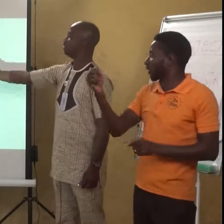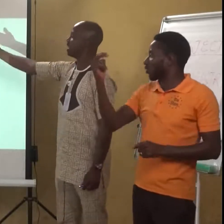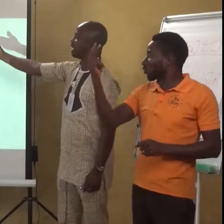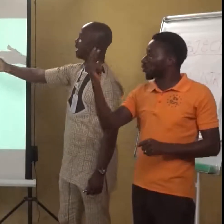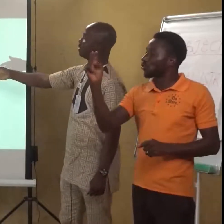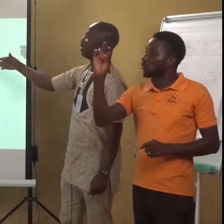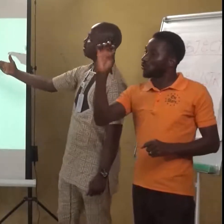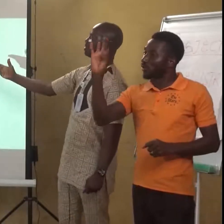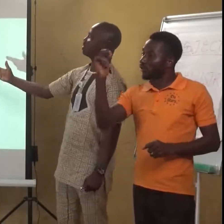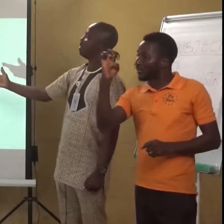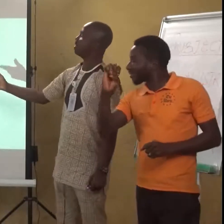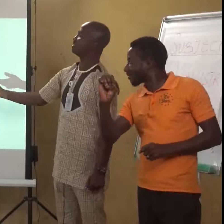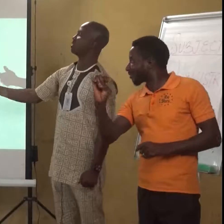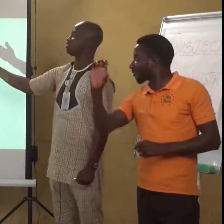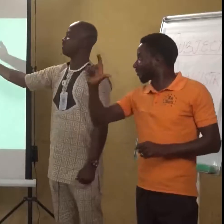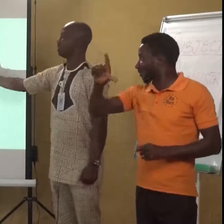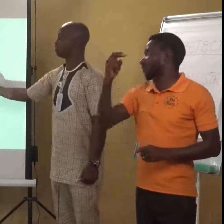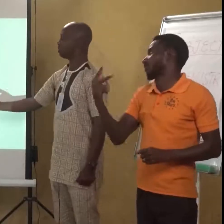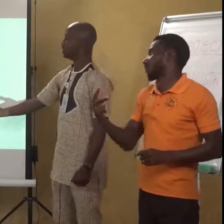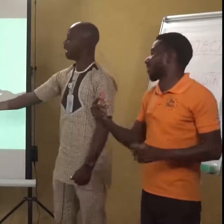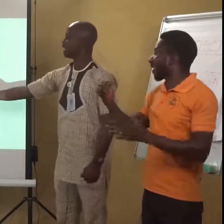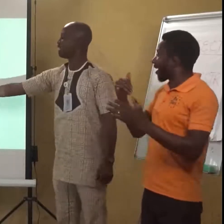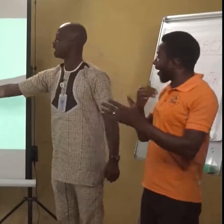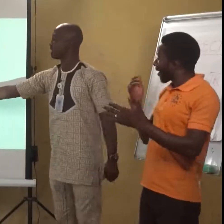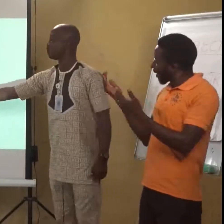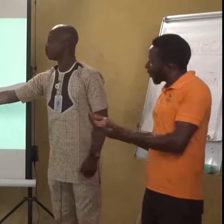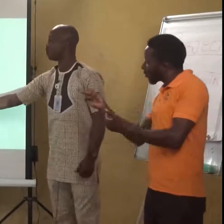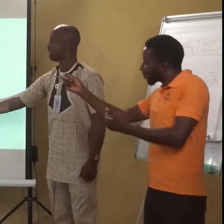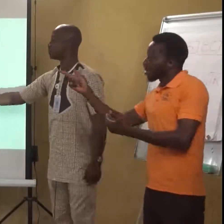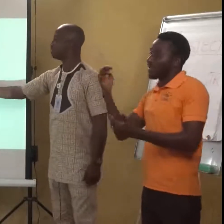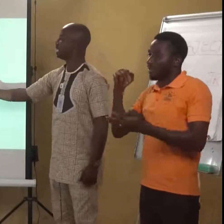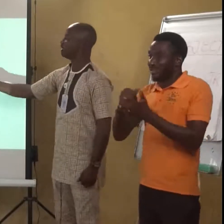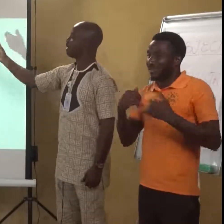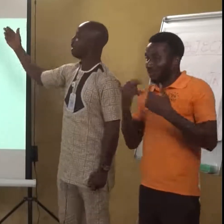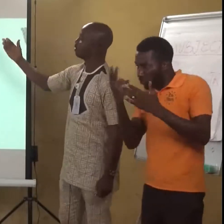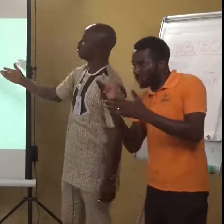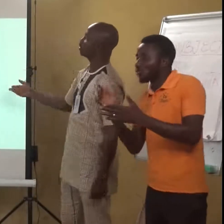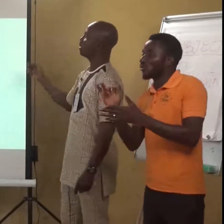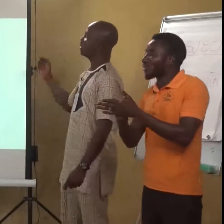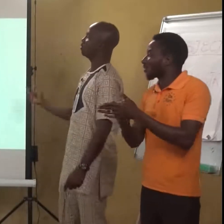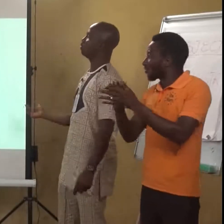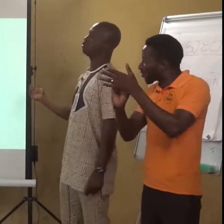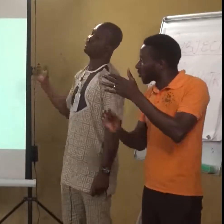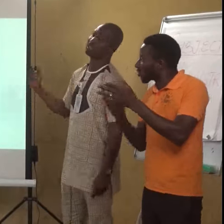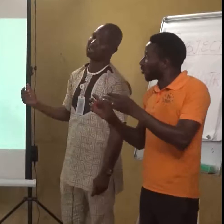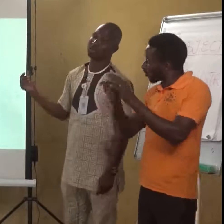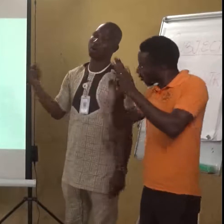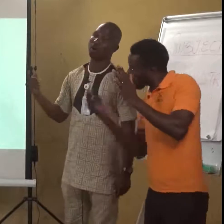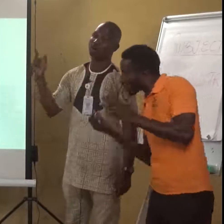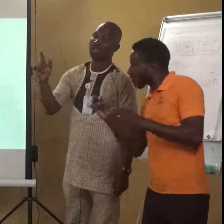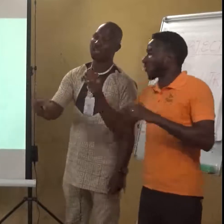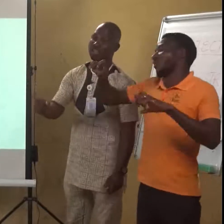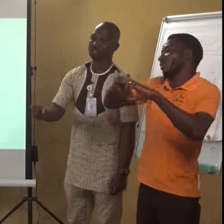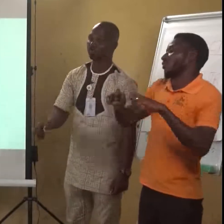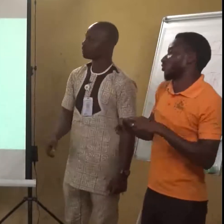shown here that oxidation is the loss of electron, and here it has been shown that reduction is also the gain